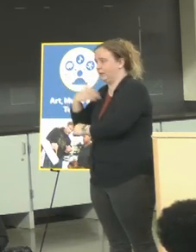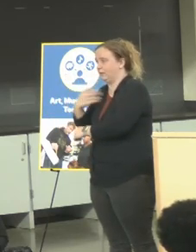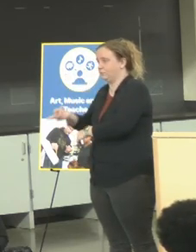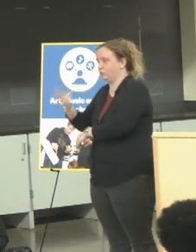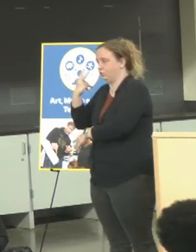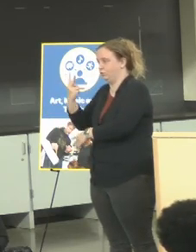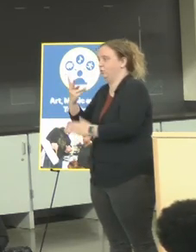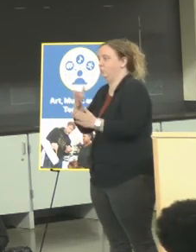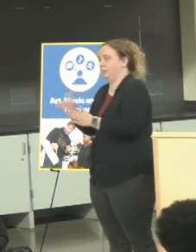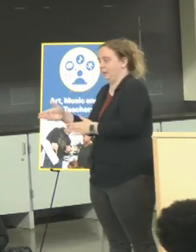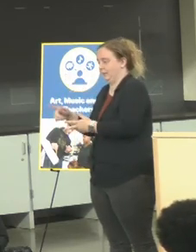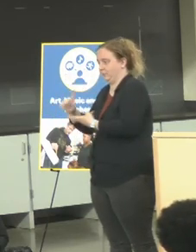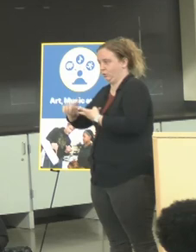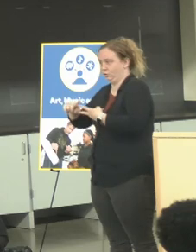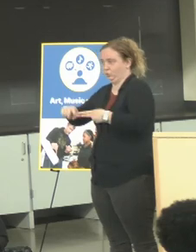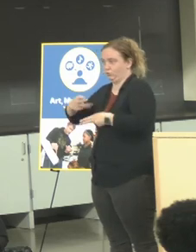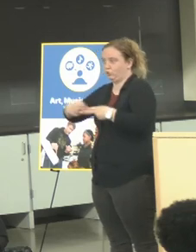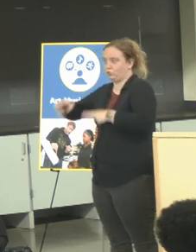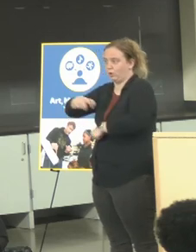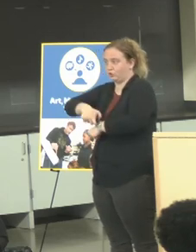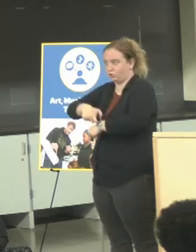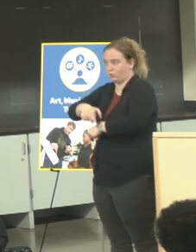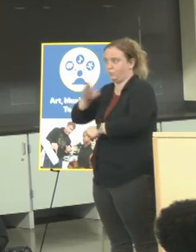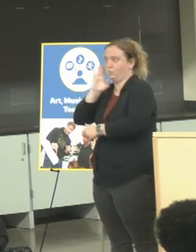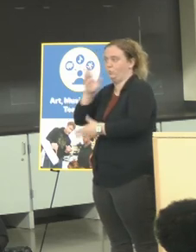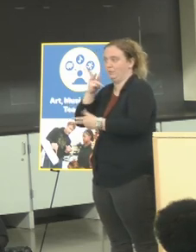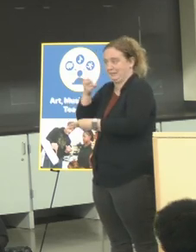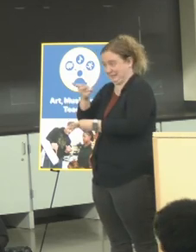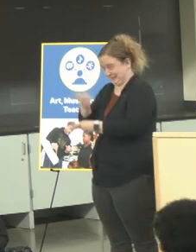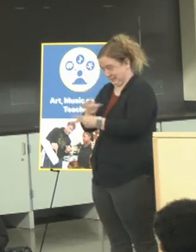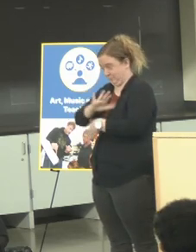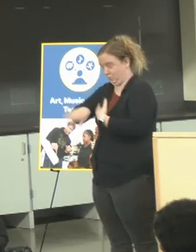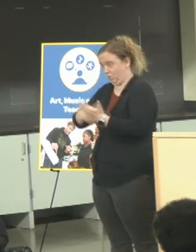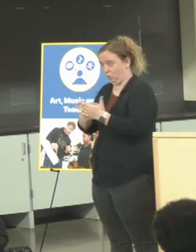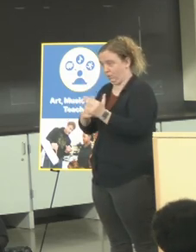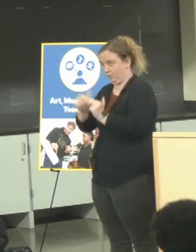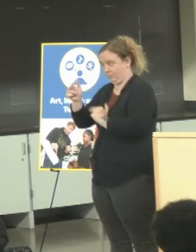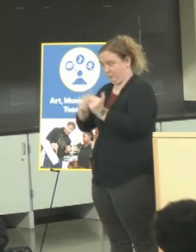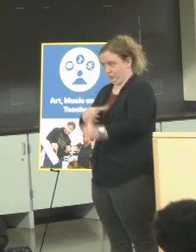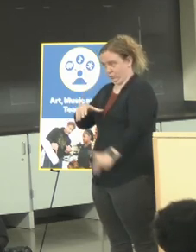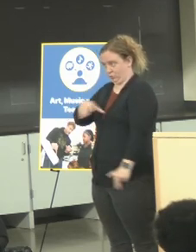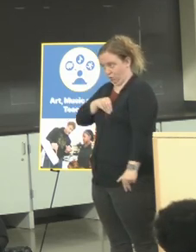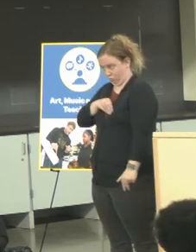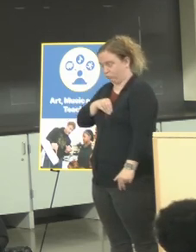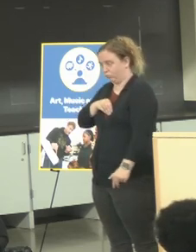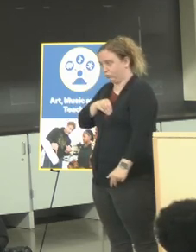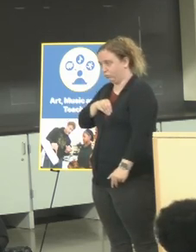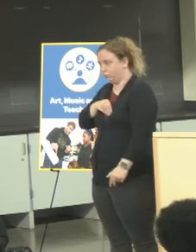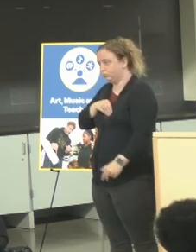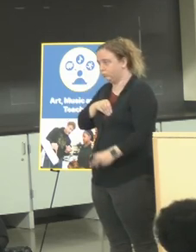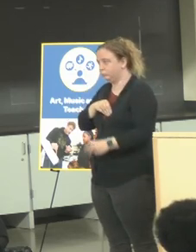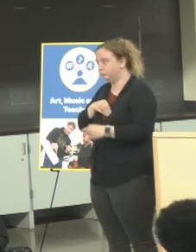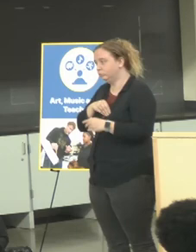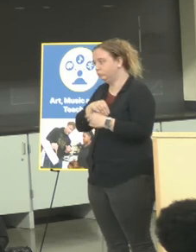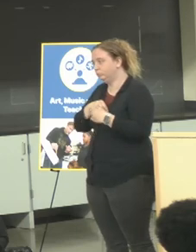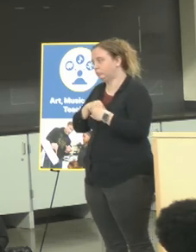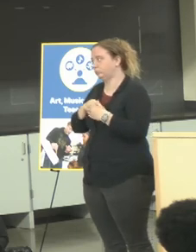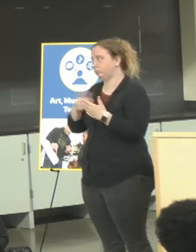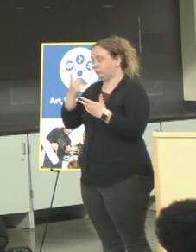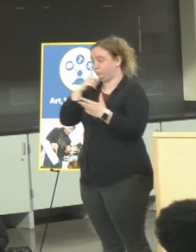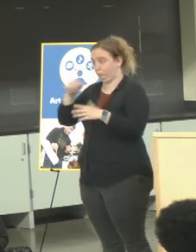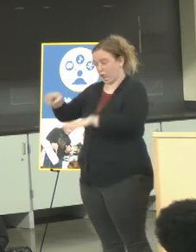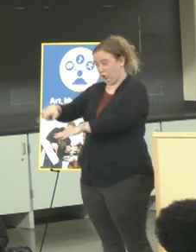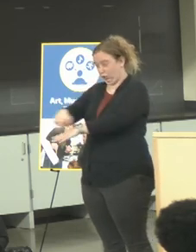in inventory so we can make sure we understand it in the district's inventory, so we make sure, you know, over our